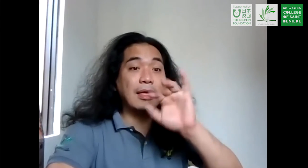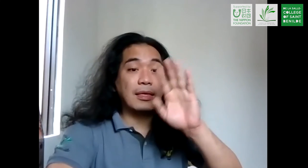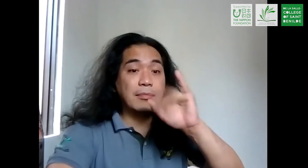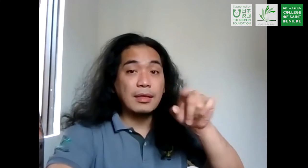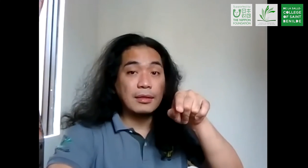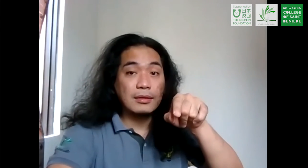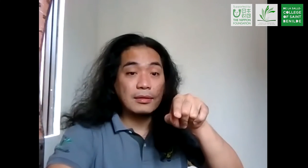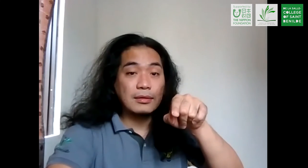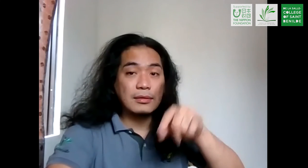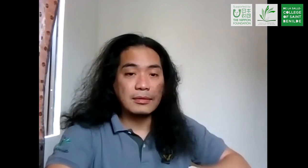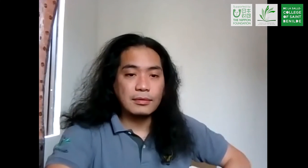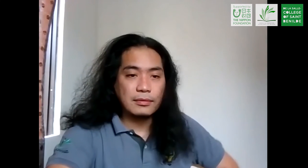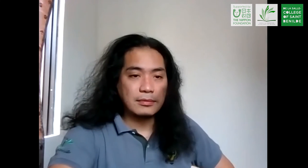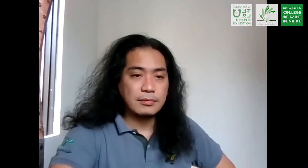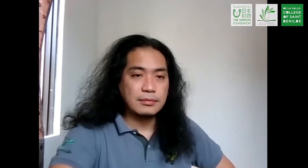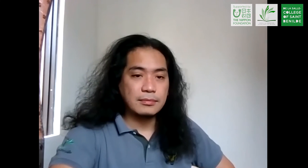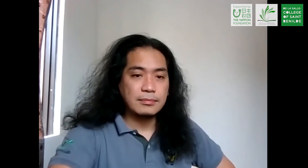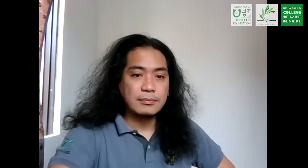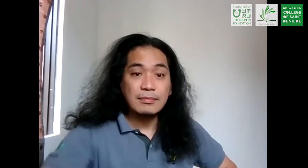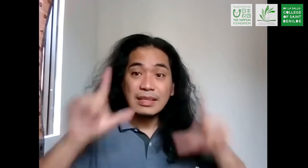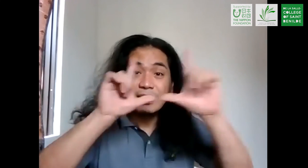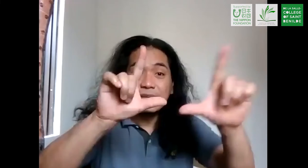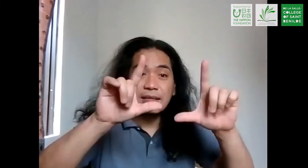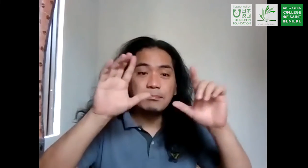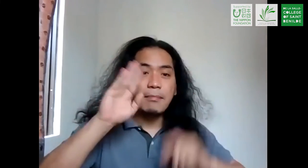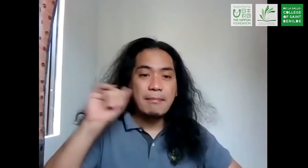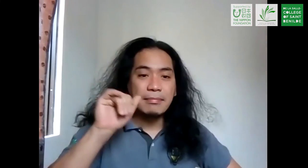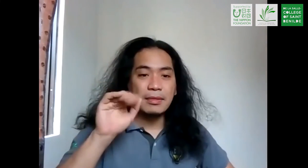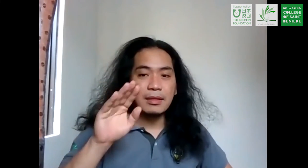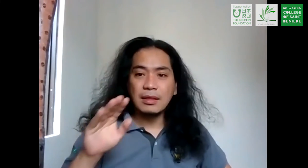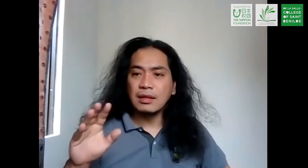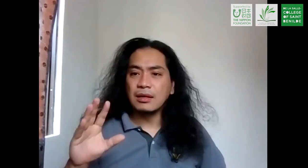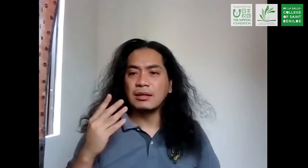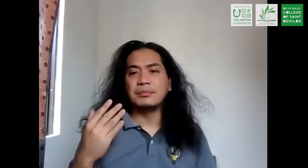4, 16 together. Is that a sentence?